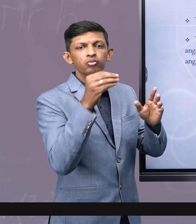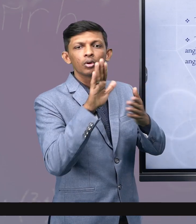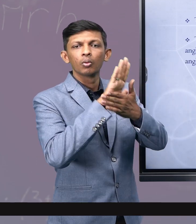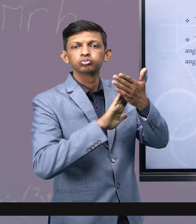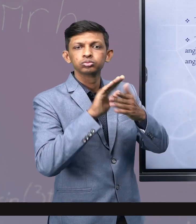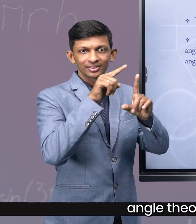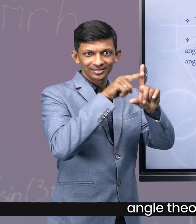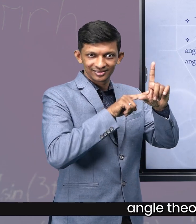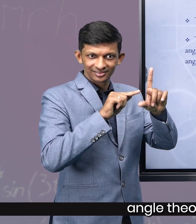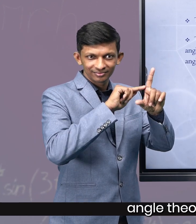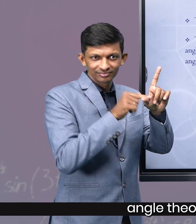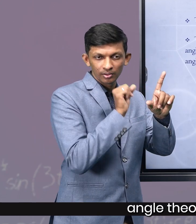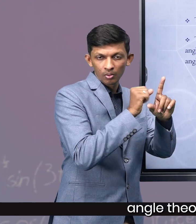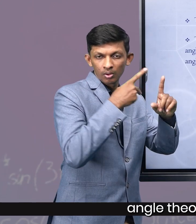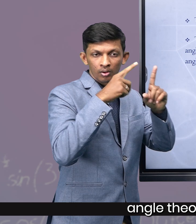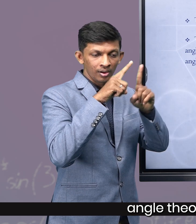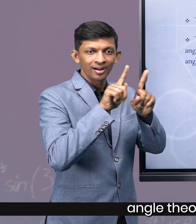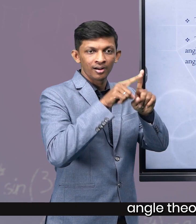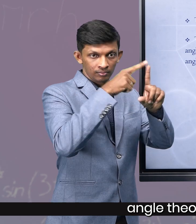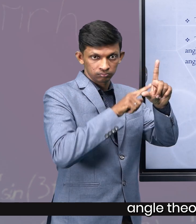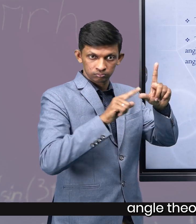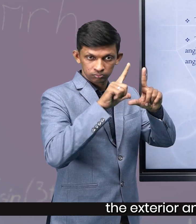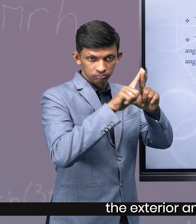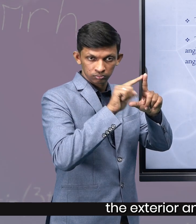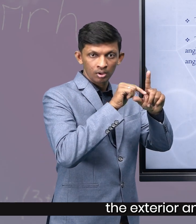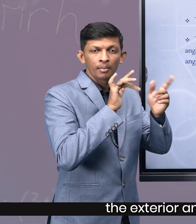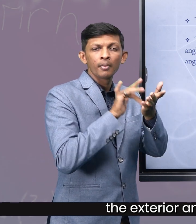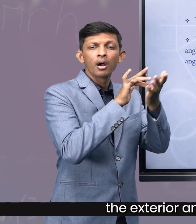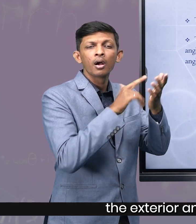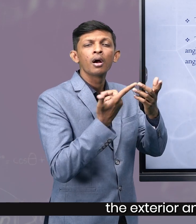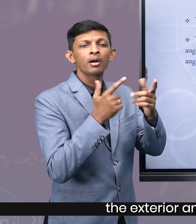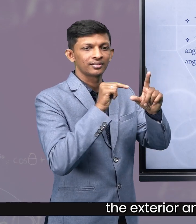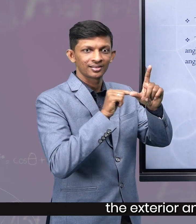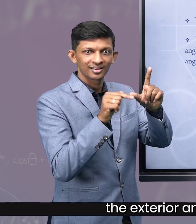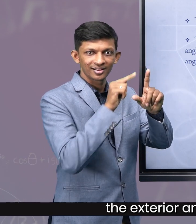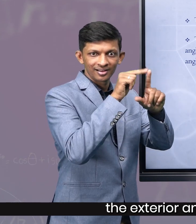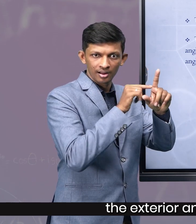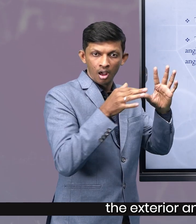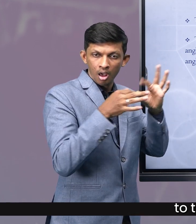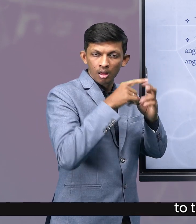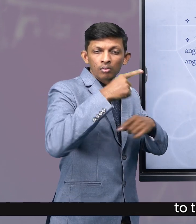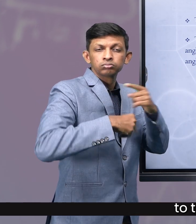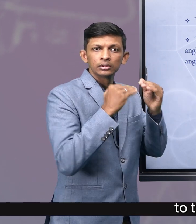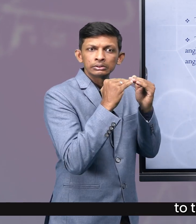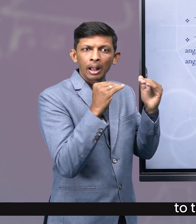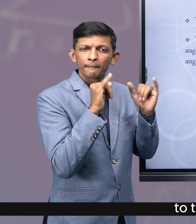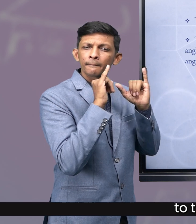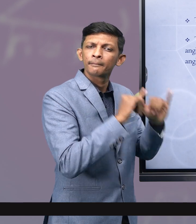The exterior angle theorem of a triangle states that the exterior angle of a triangle is always equal to the sum of the interior